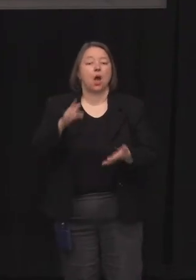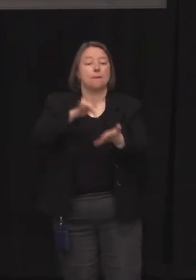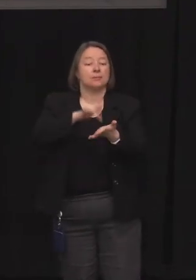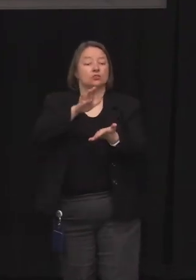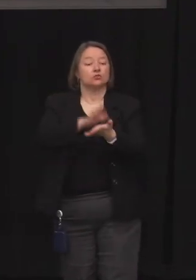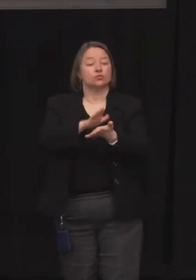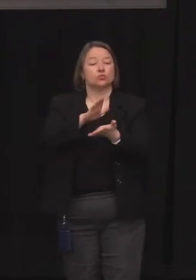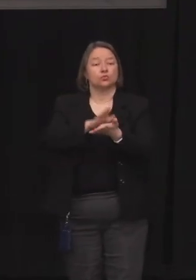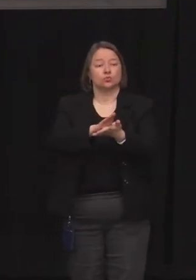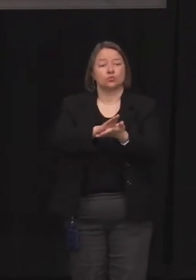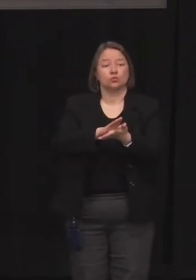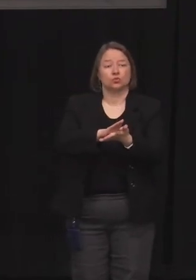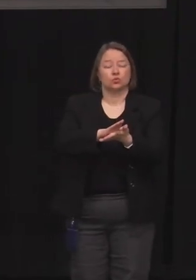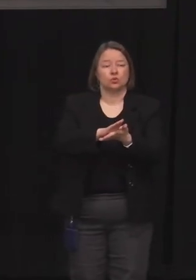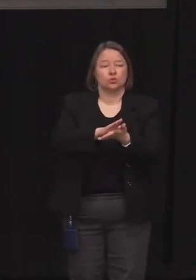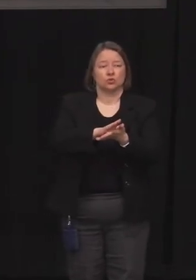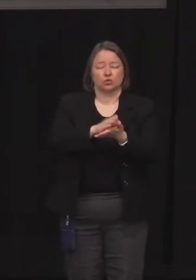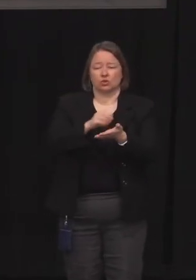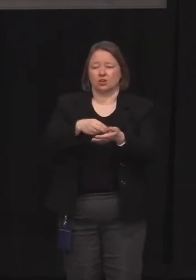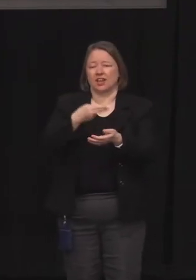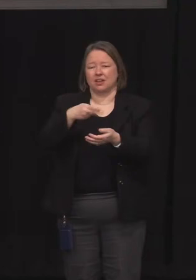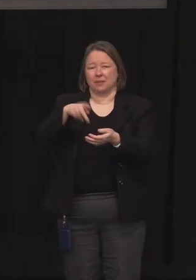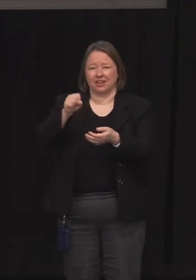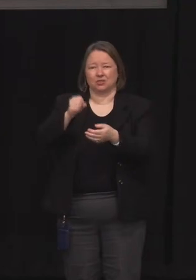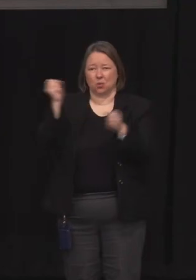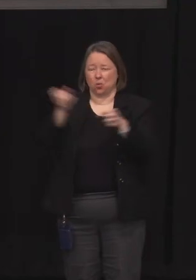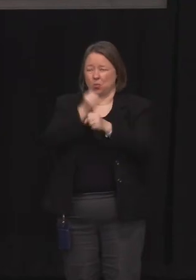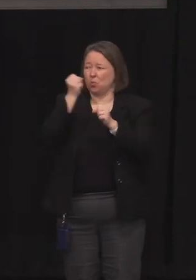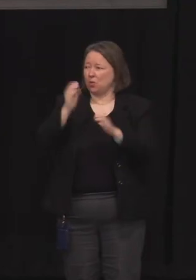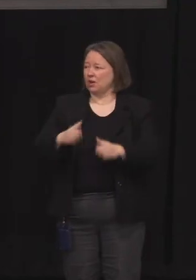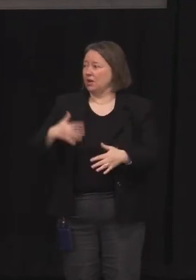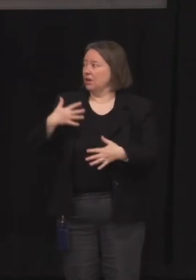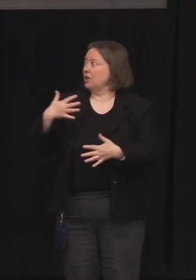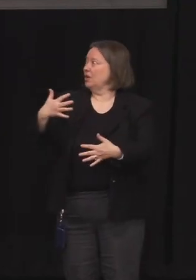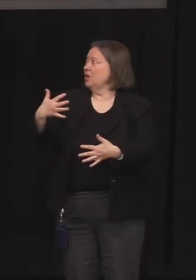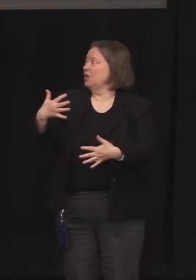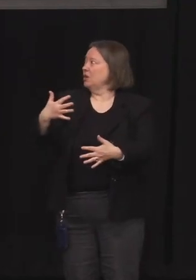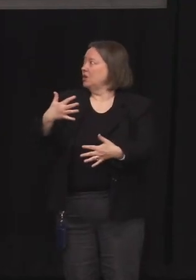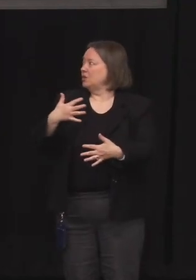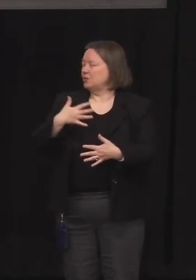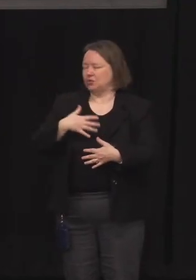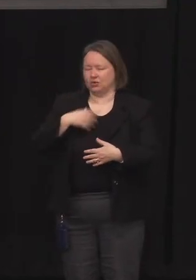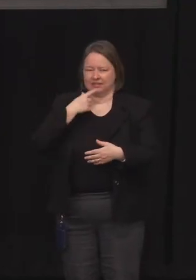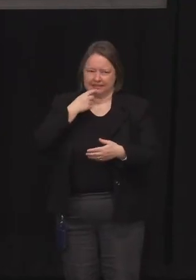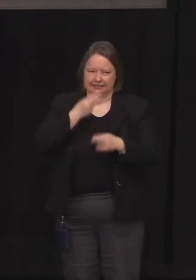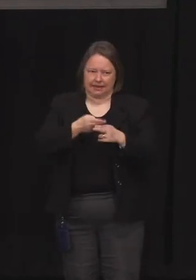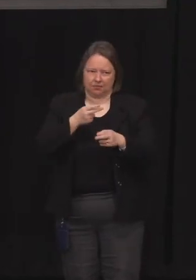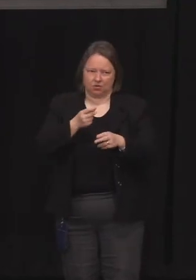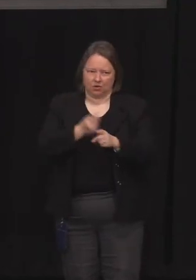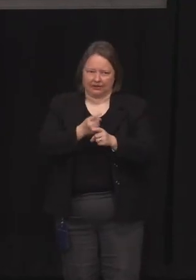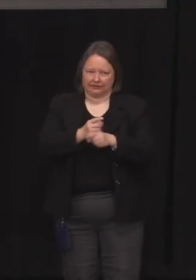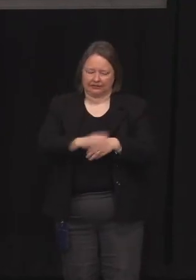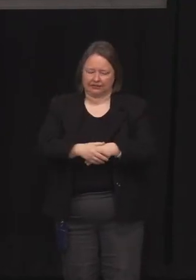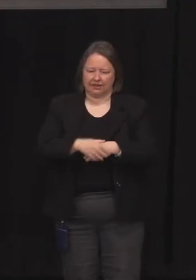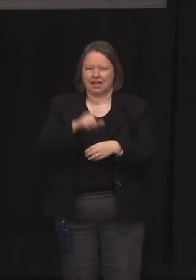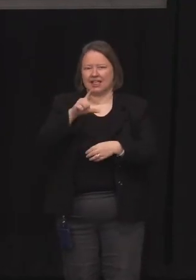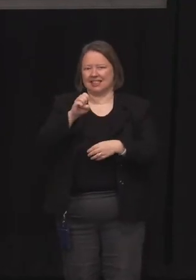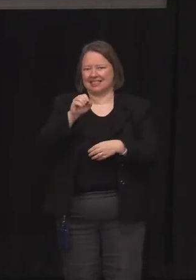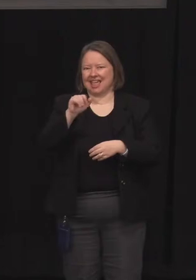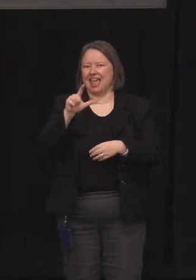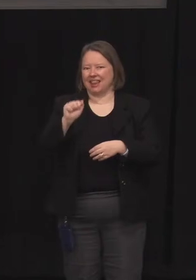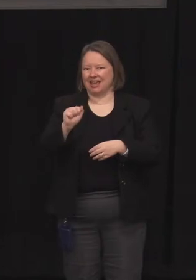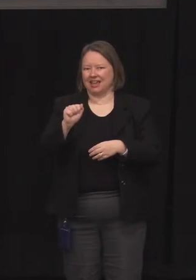school MLK speech winner. Whew, let me get this name right. Layla